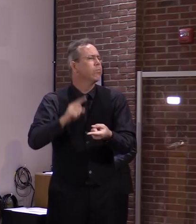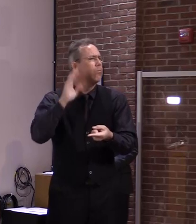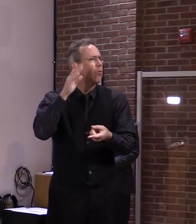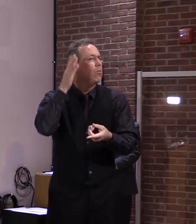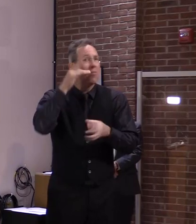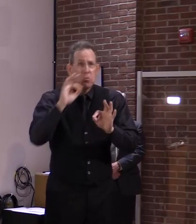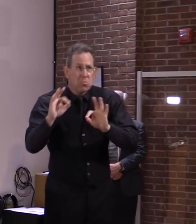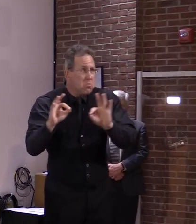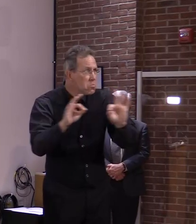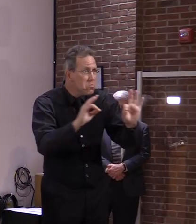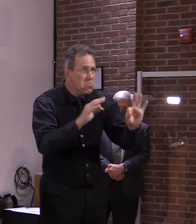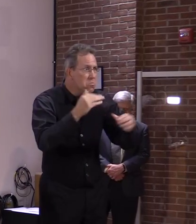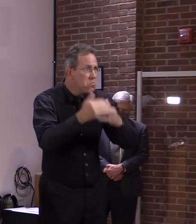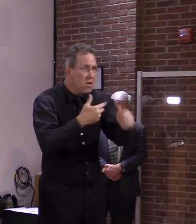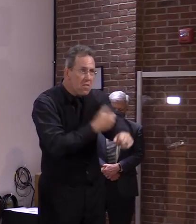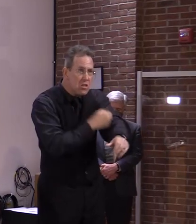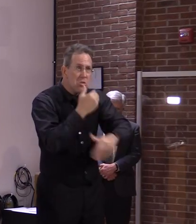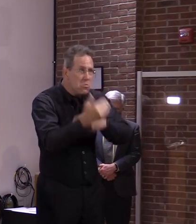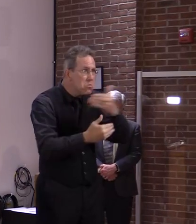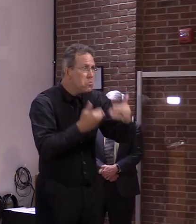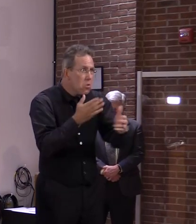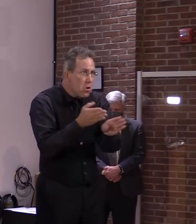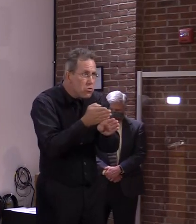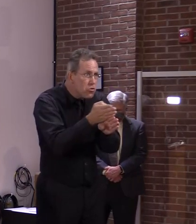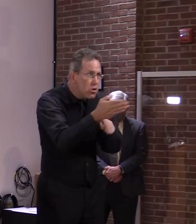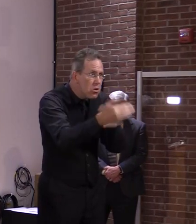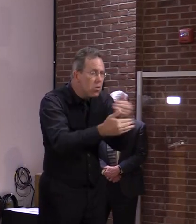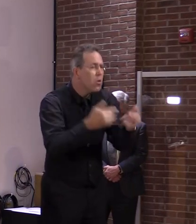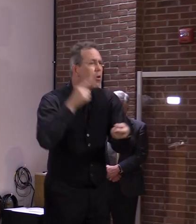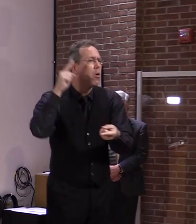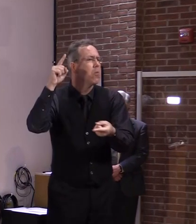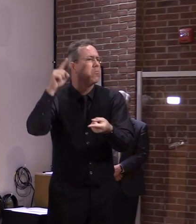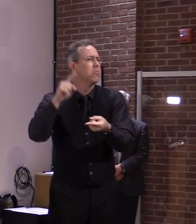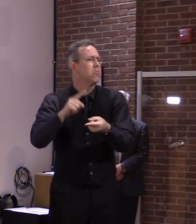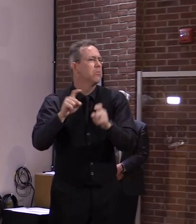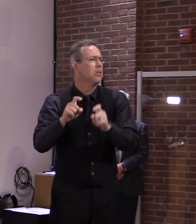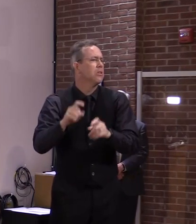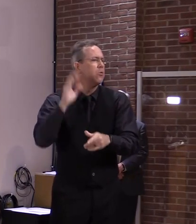of resources either at that point in time.